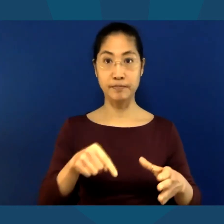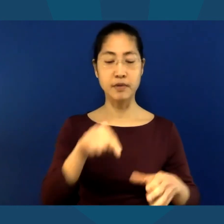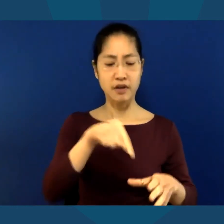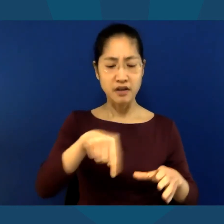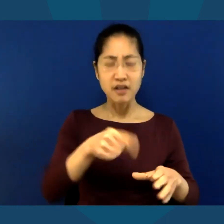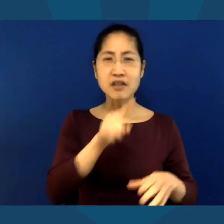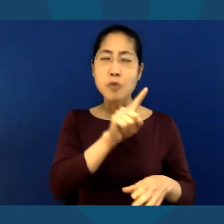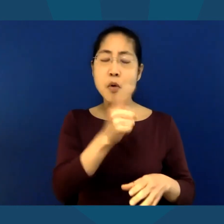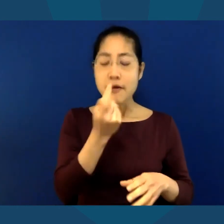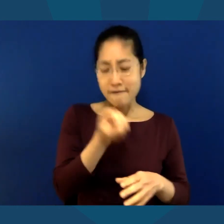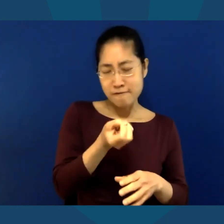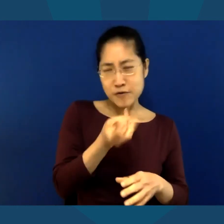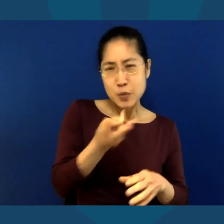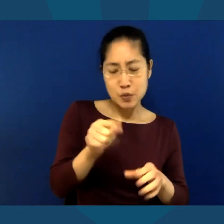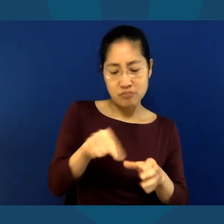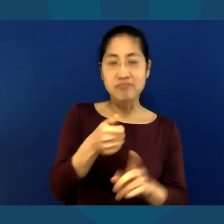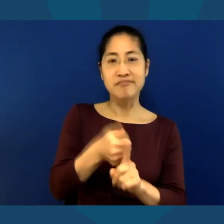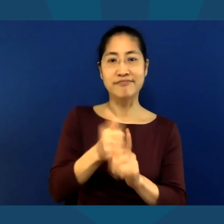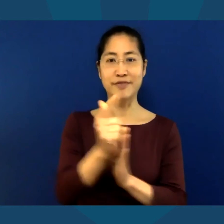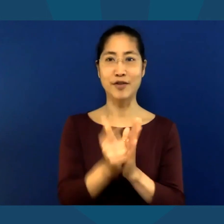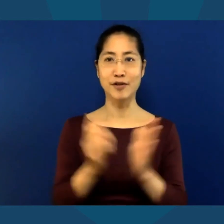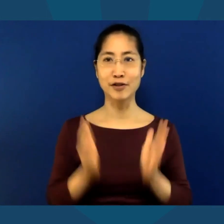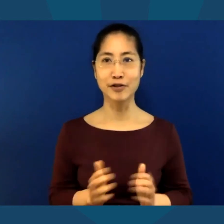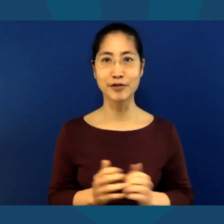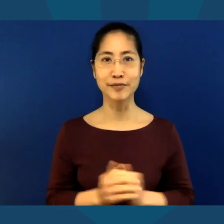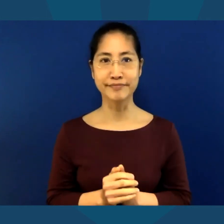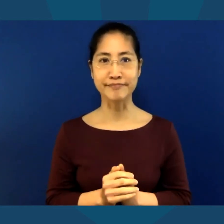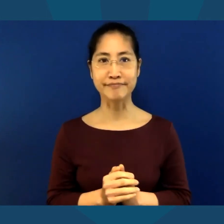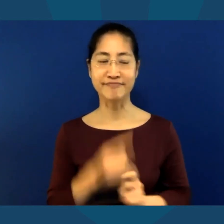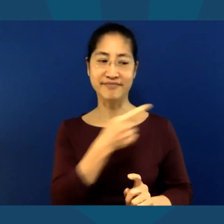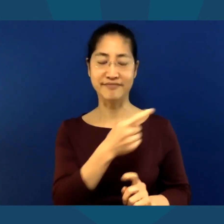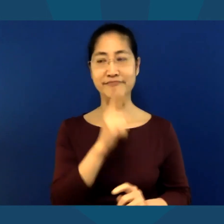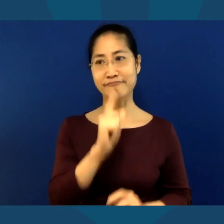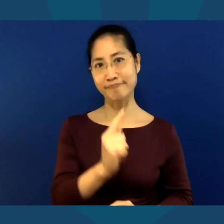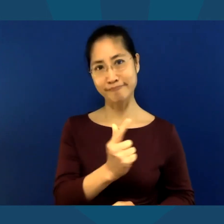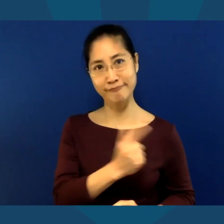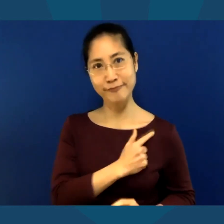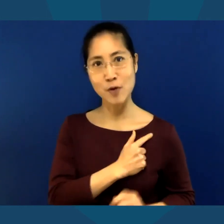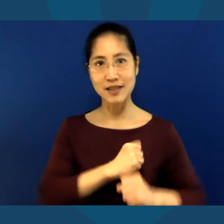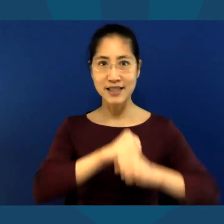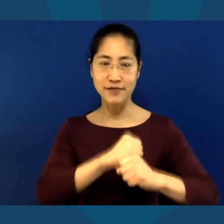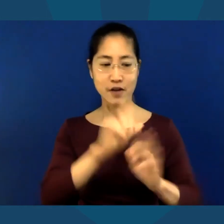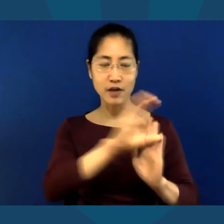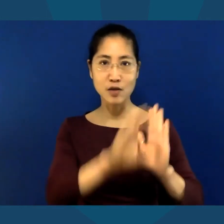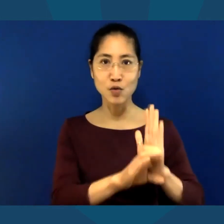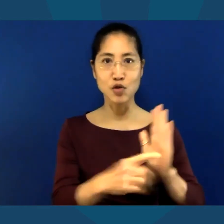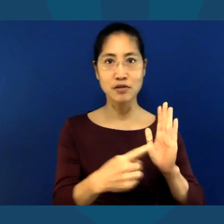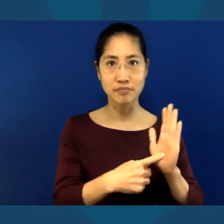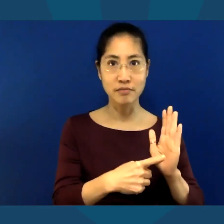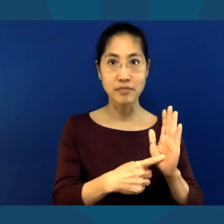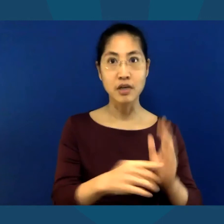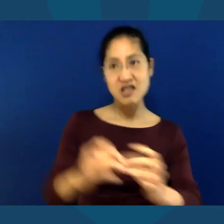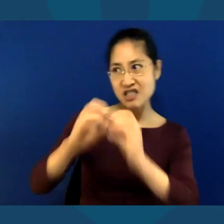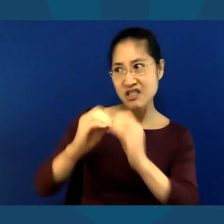a few lawyers serving in the Arizona legislature, Representative de Gracia has been a staunch